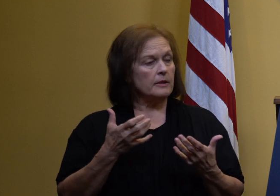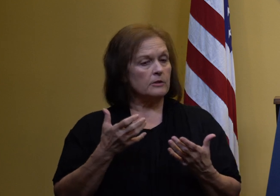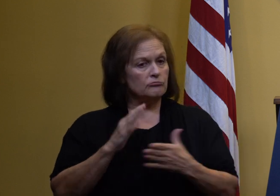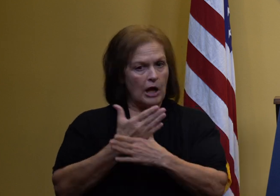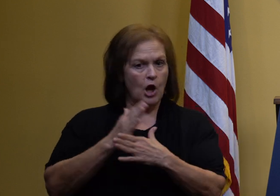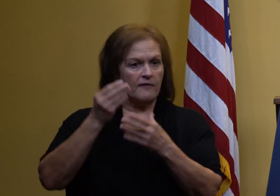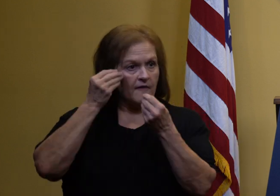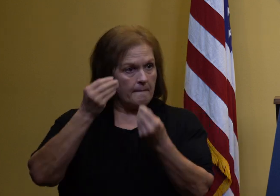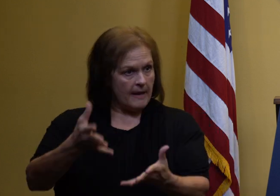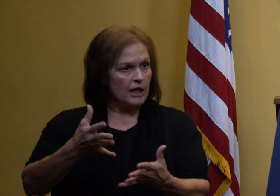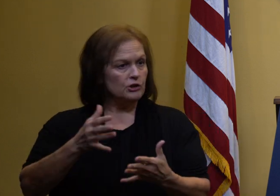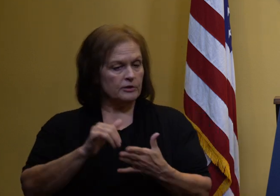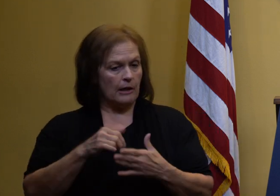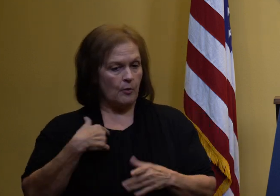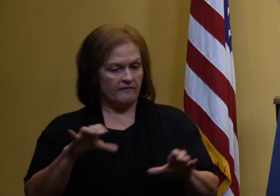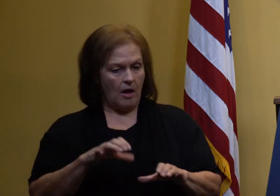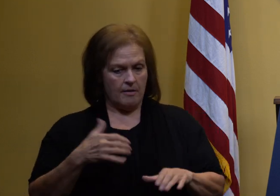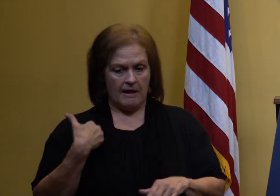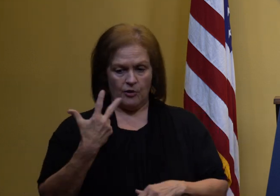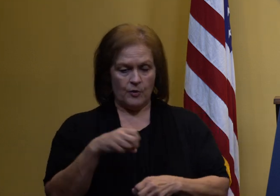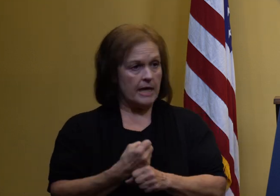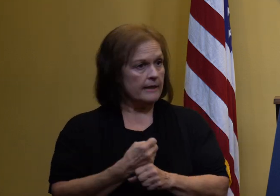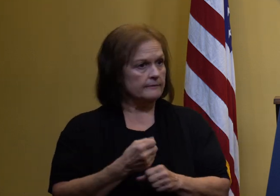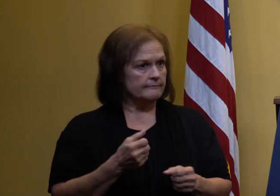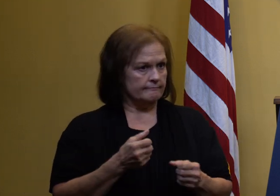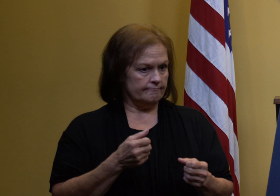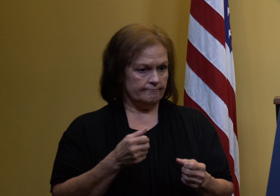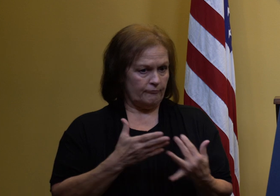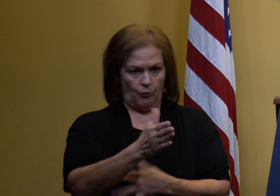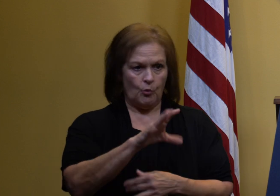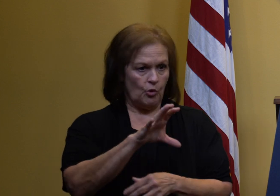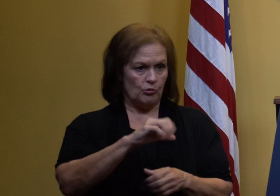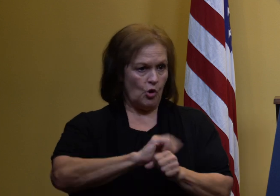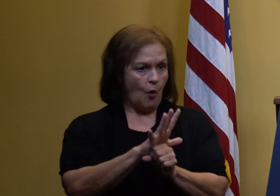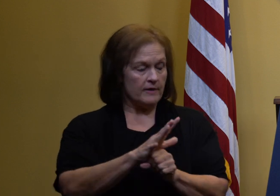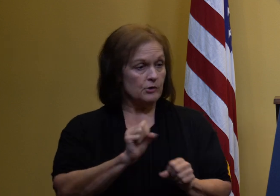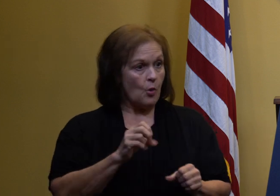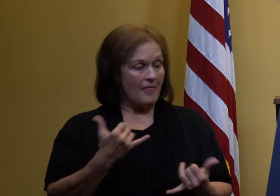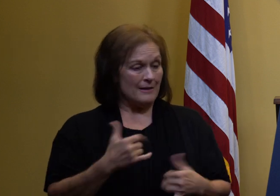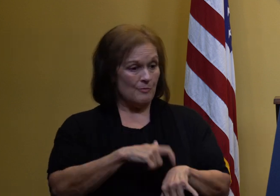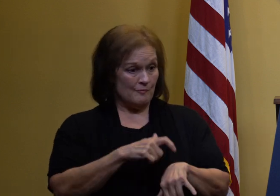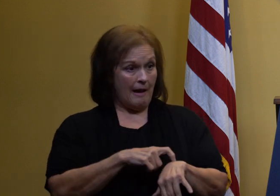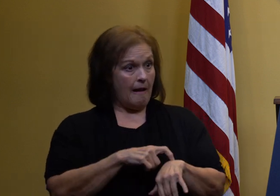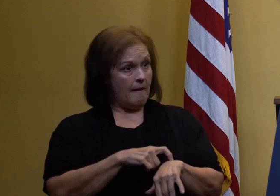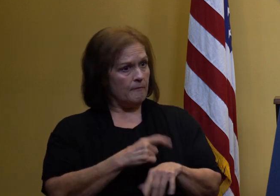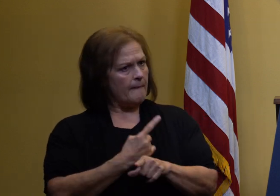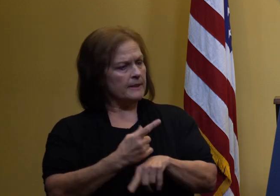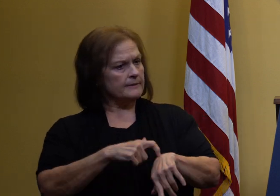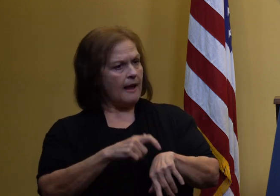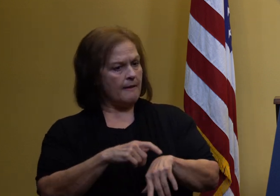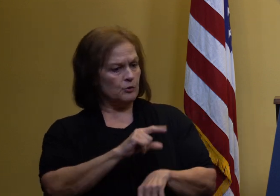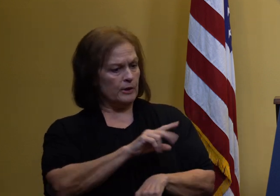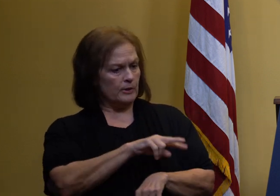we've made, particularly over the past 3 years. We lived through COVID, so it was a proper time coming out of